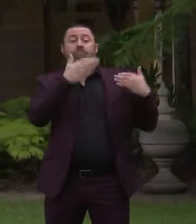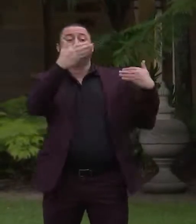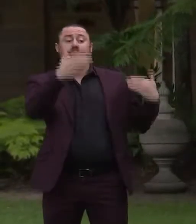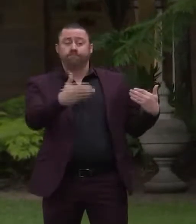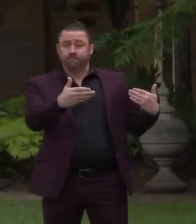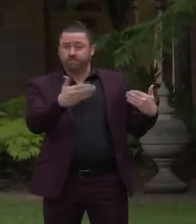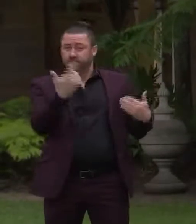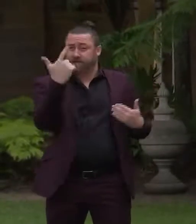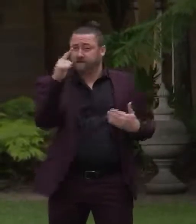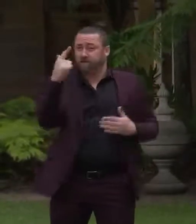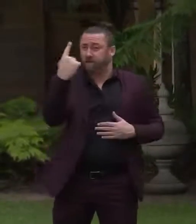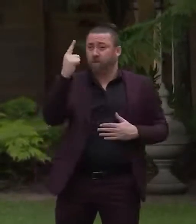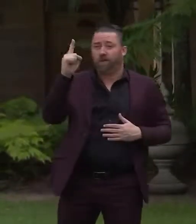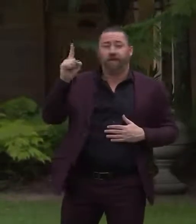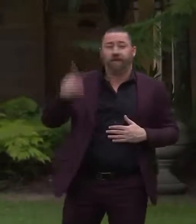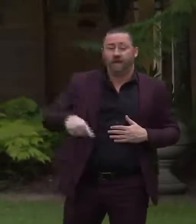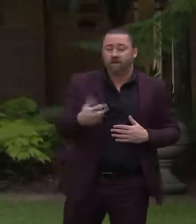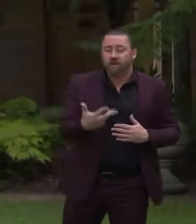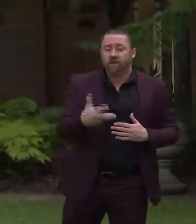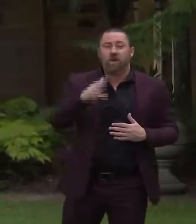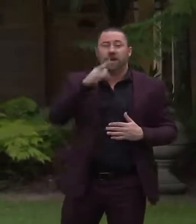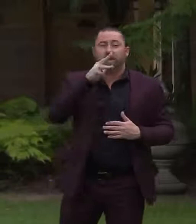been